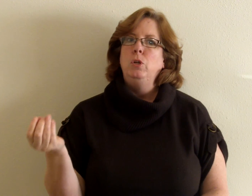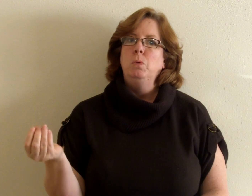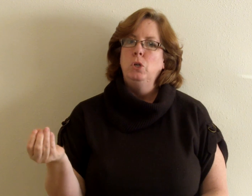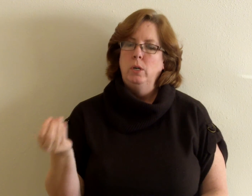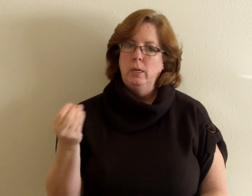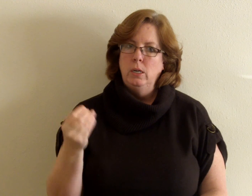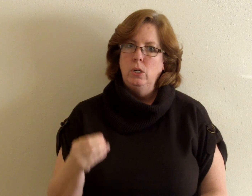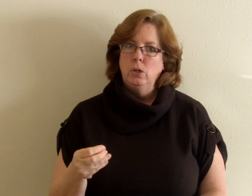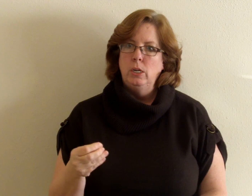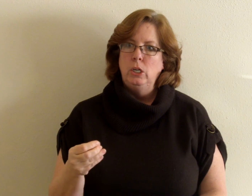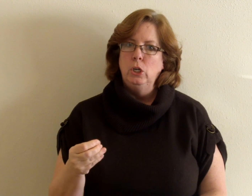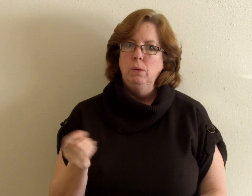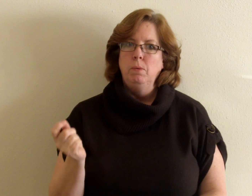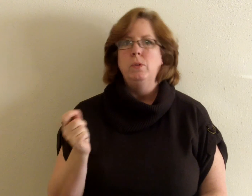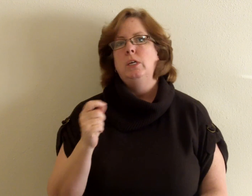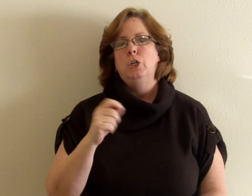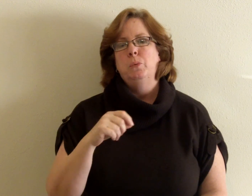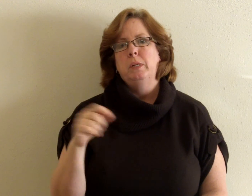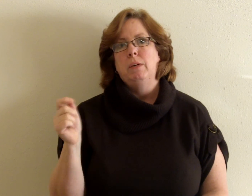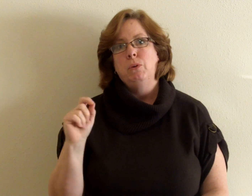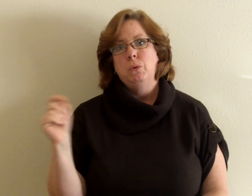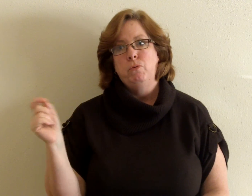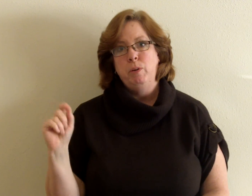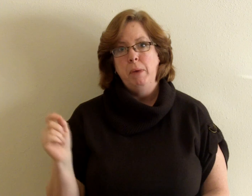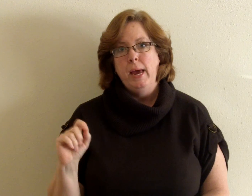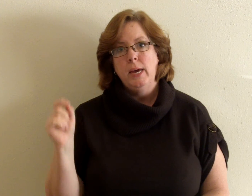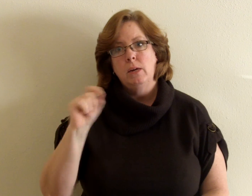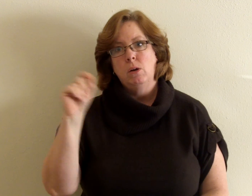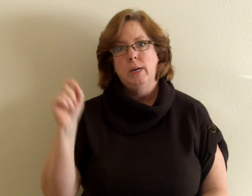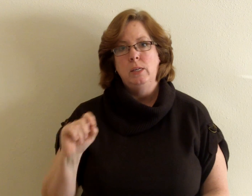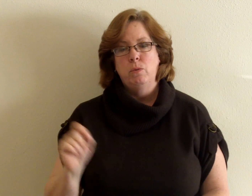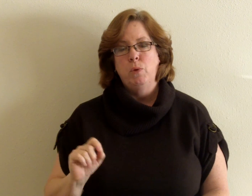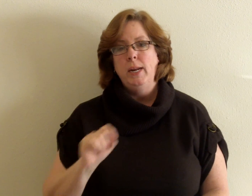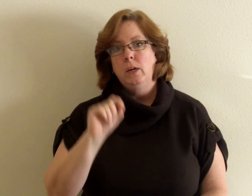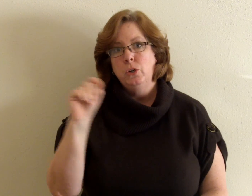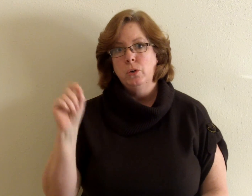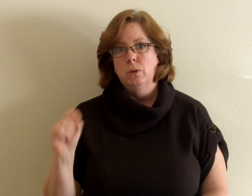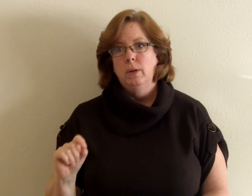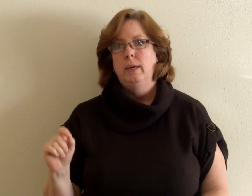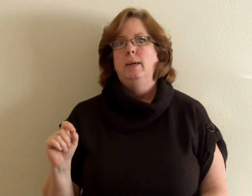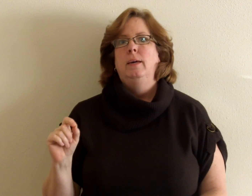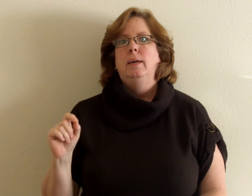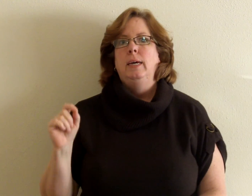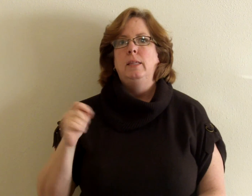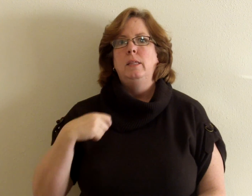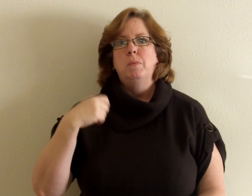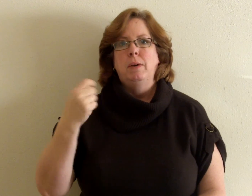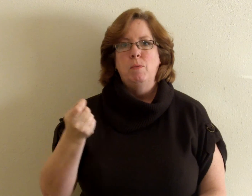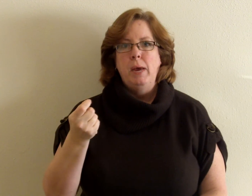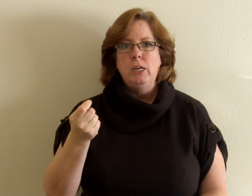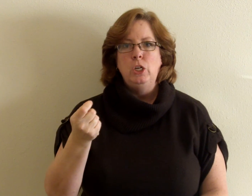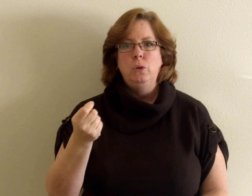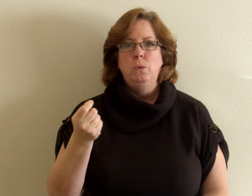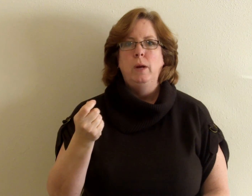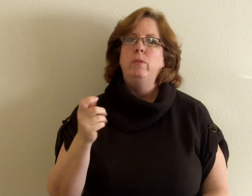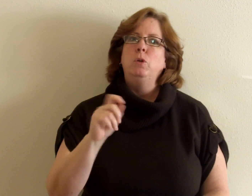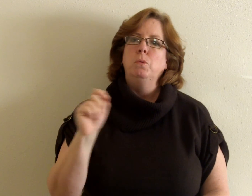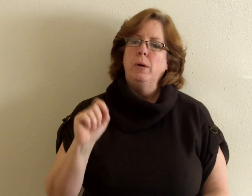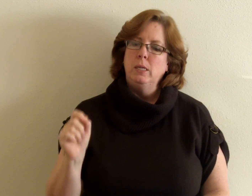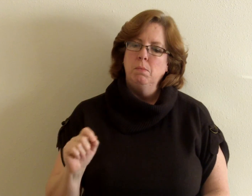would turn it in to your teacher. The teacher would give you feedback, all kinds of writing on your, and then they would give it back to you, and then you would write some, or